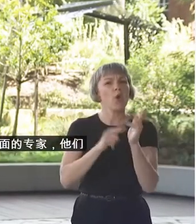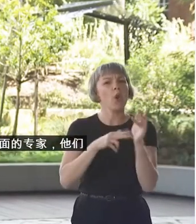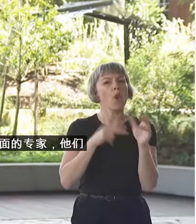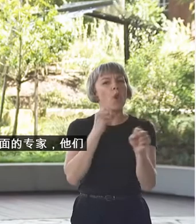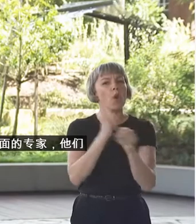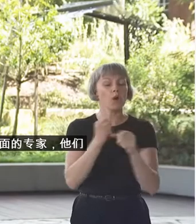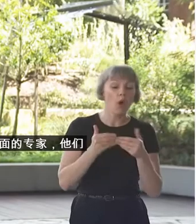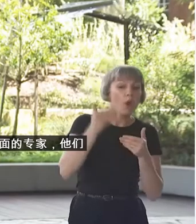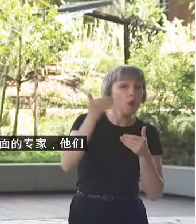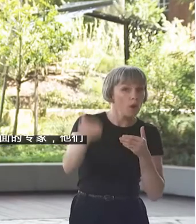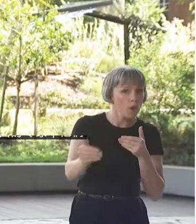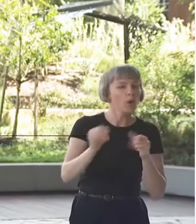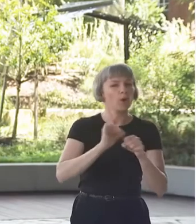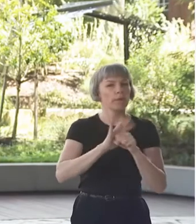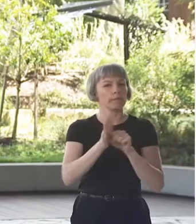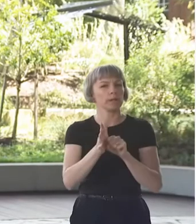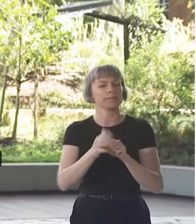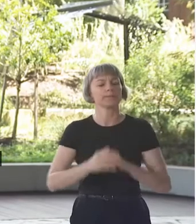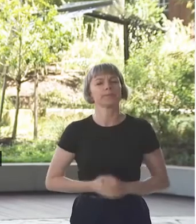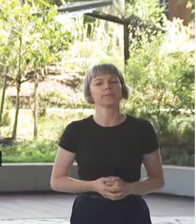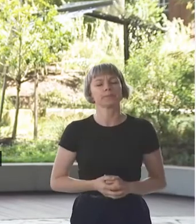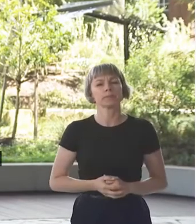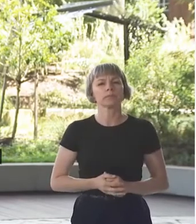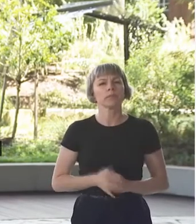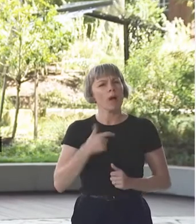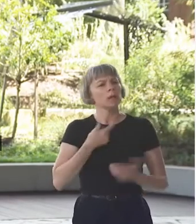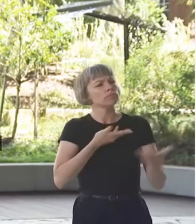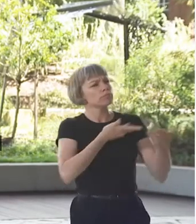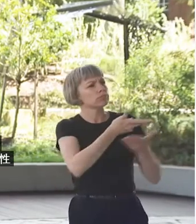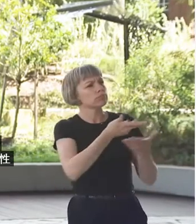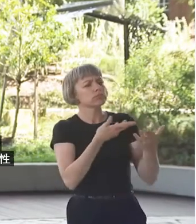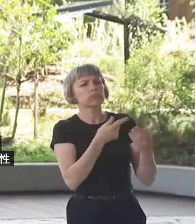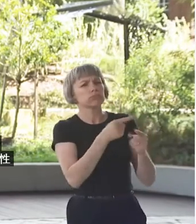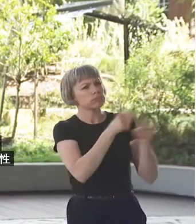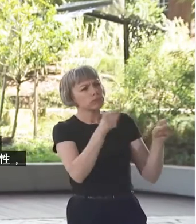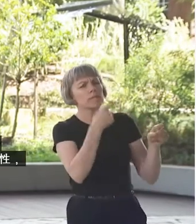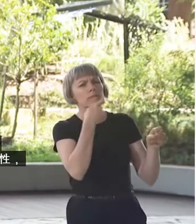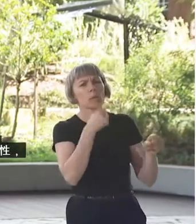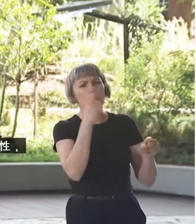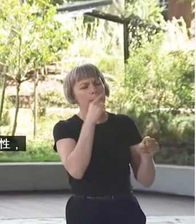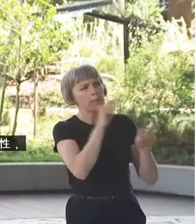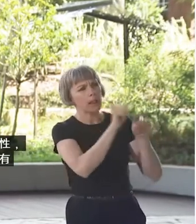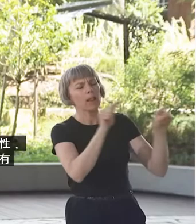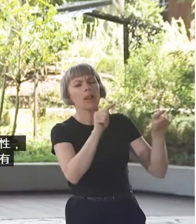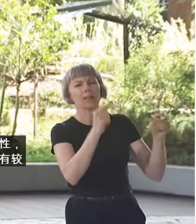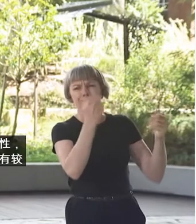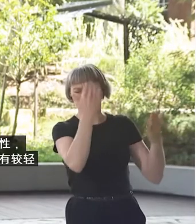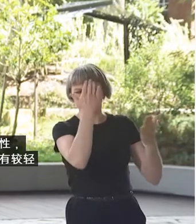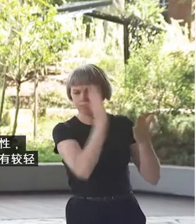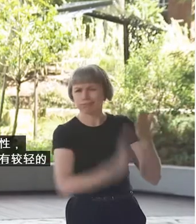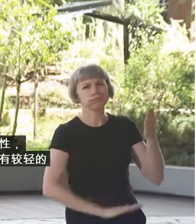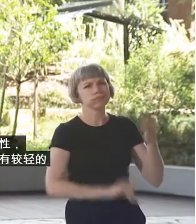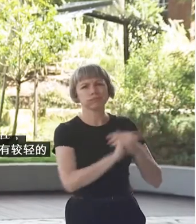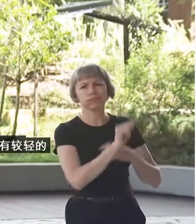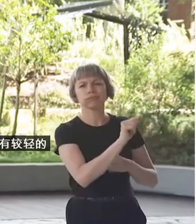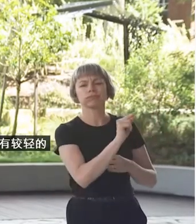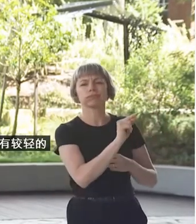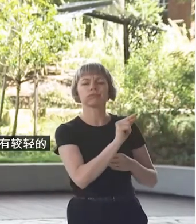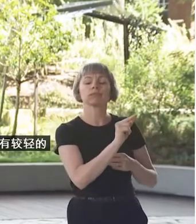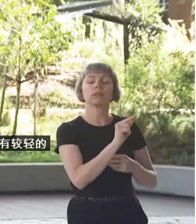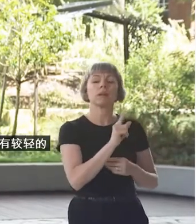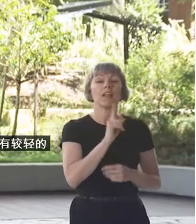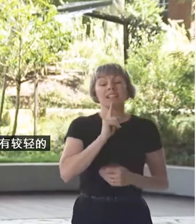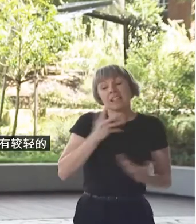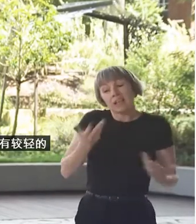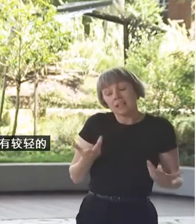this, they indicated that there did seem to be a correlation where you're less likely to get long COVID if you had a milder